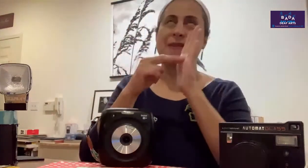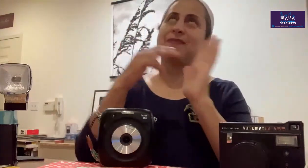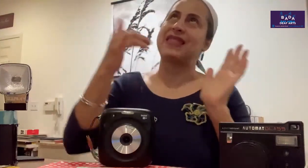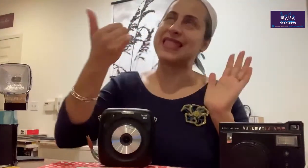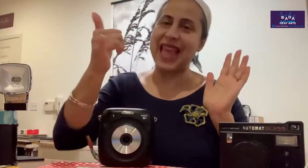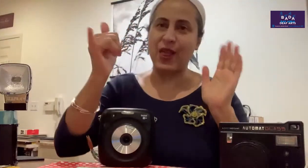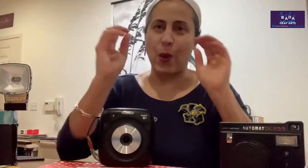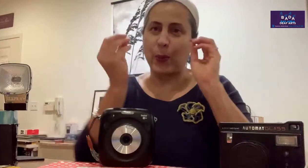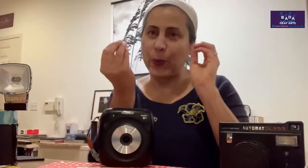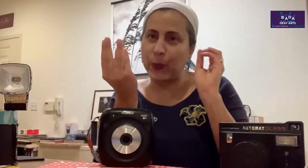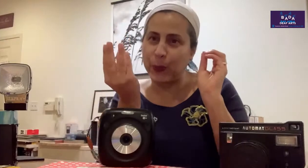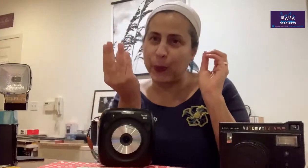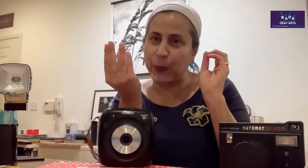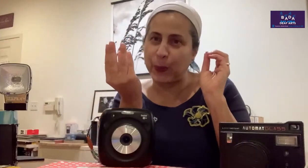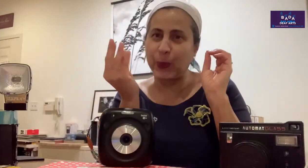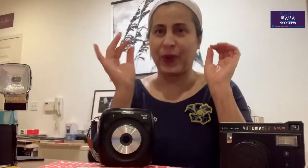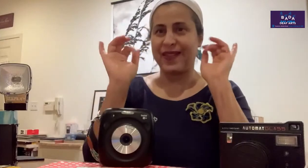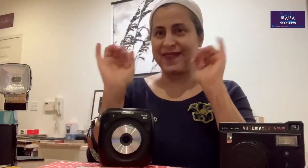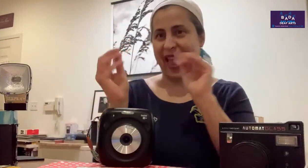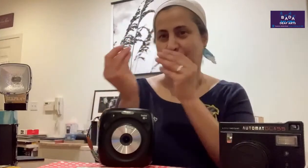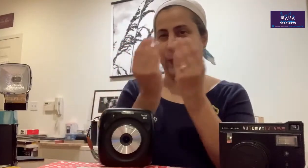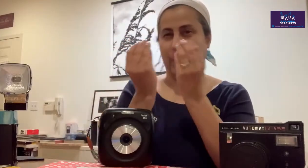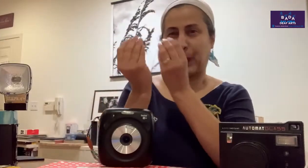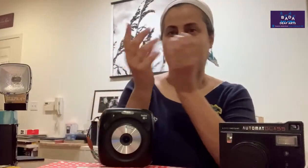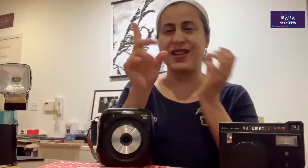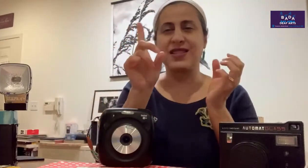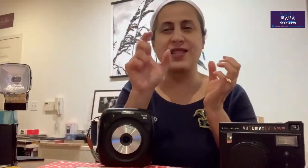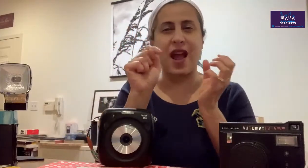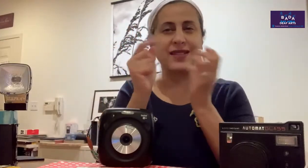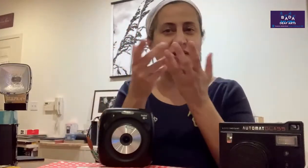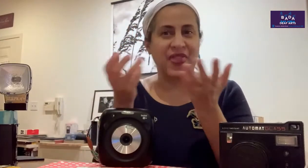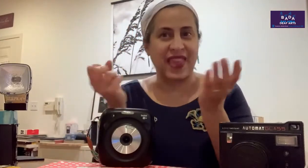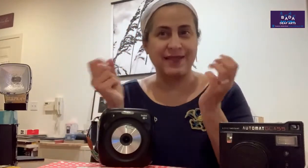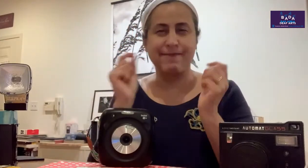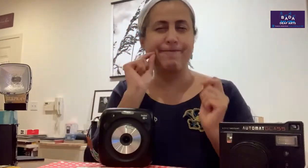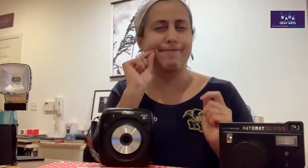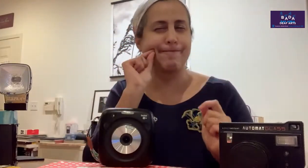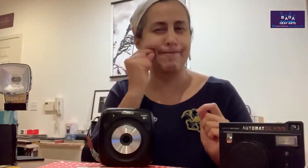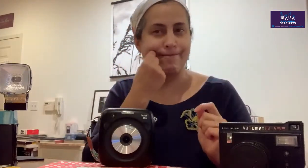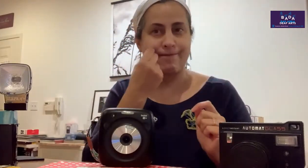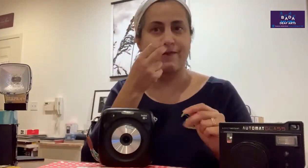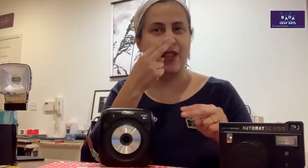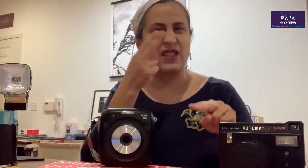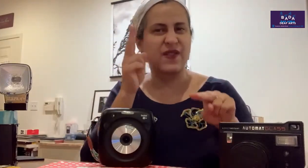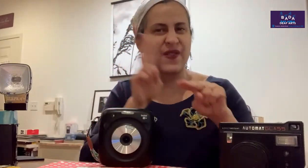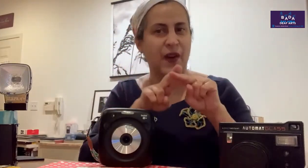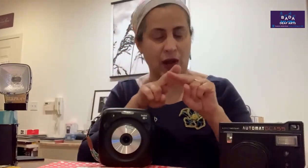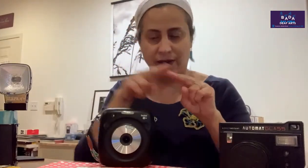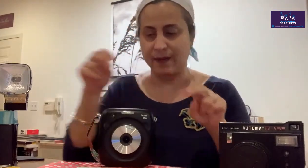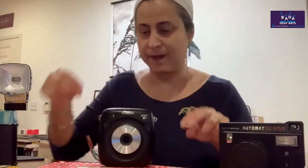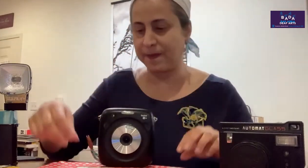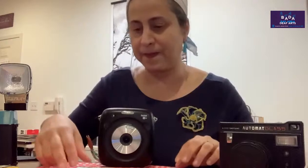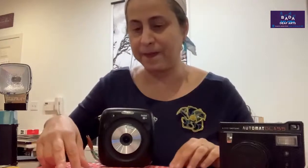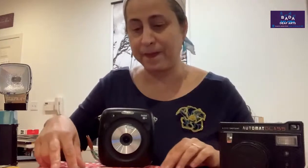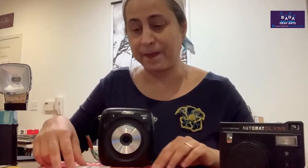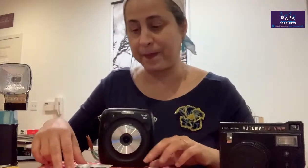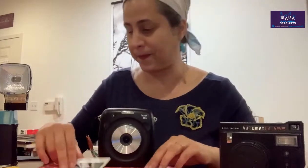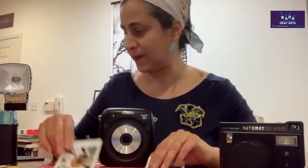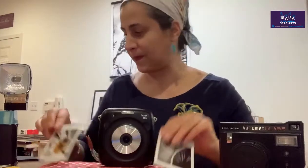is that red, oh, no, not the red, the yellow, that pistil of the flower in the center. So